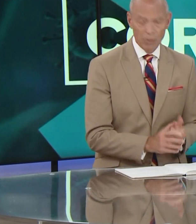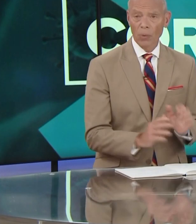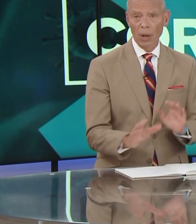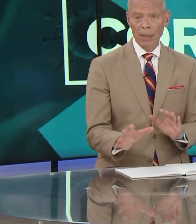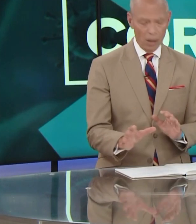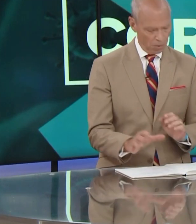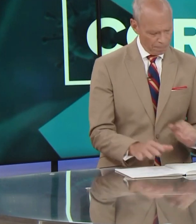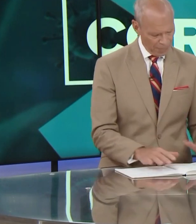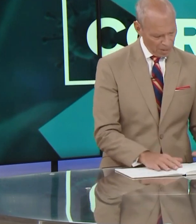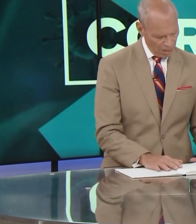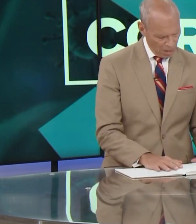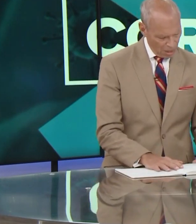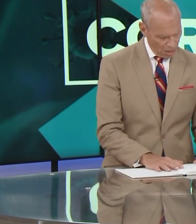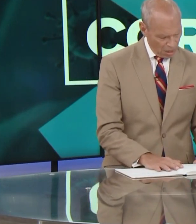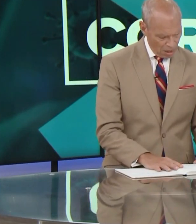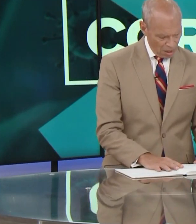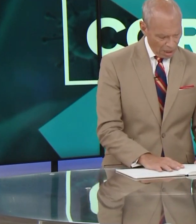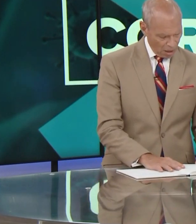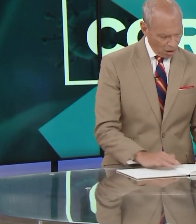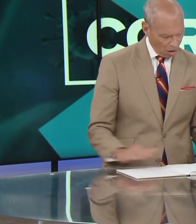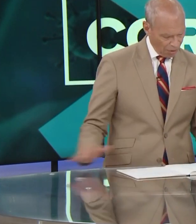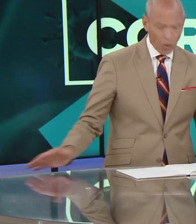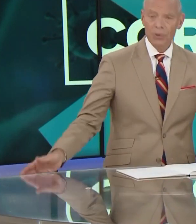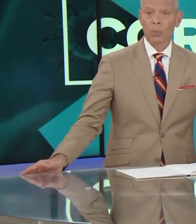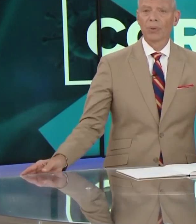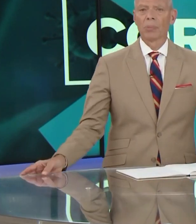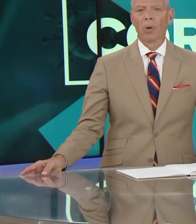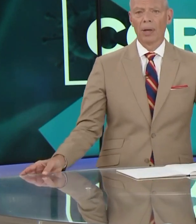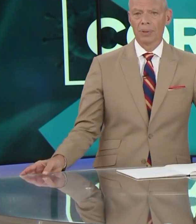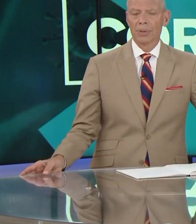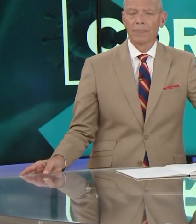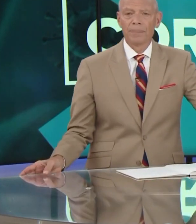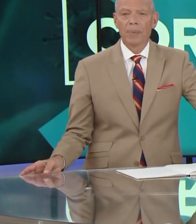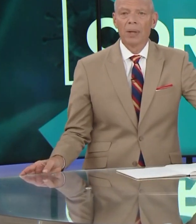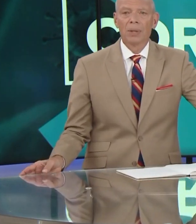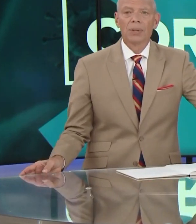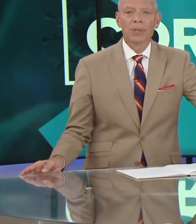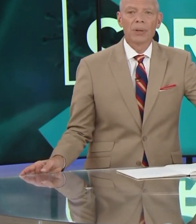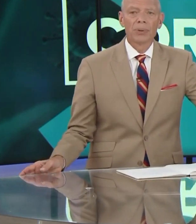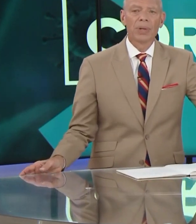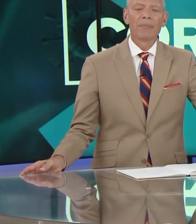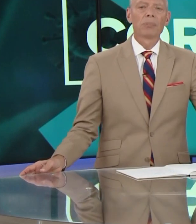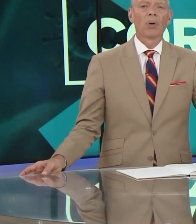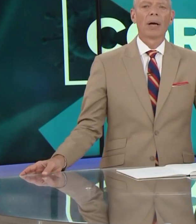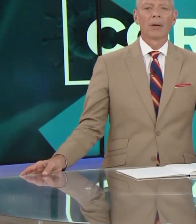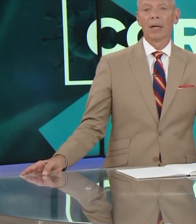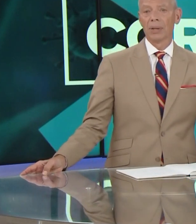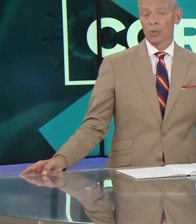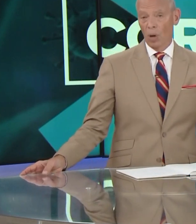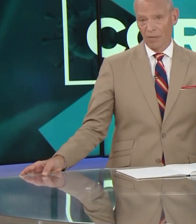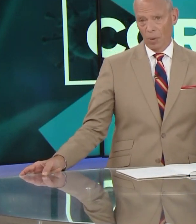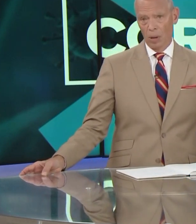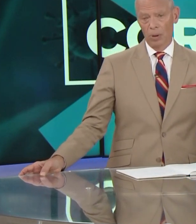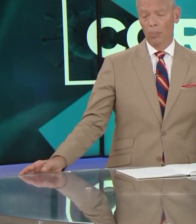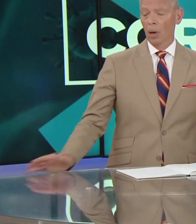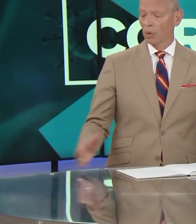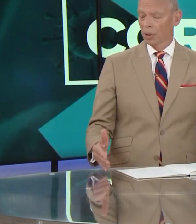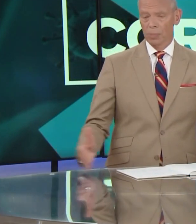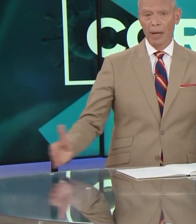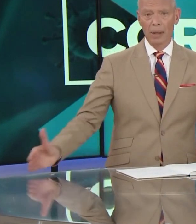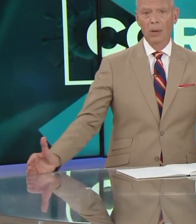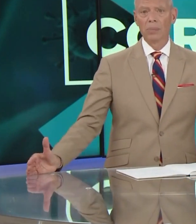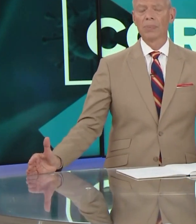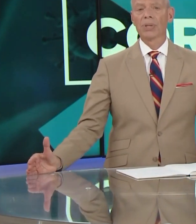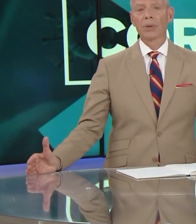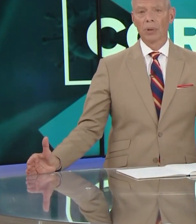11. And before I go, our thoughts are with the Pryors. Senator David Pryor and his wife Barbara. Barbara